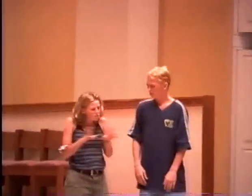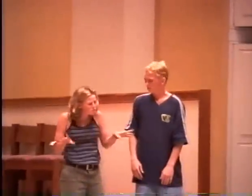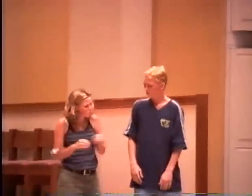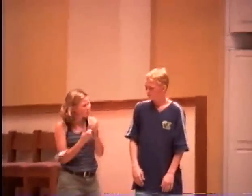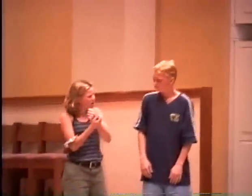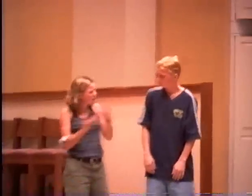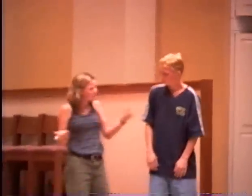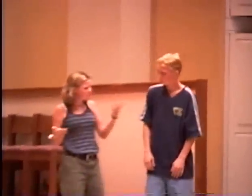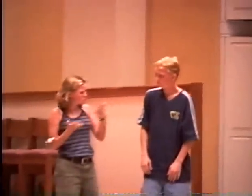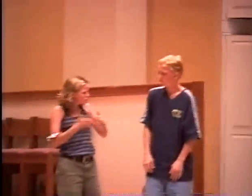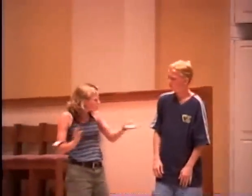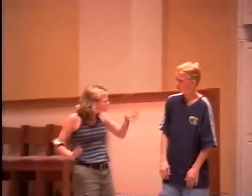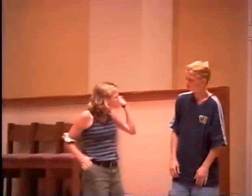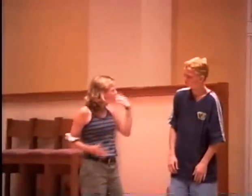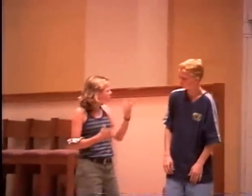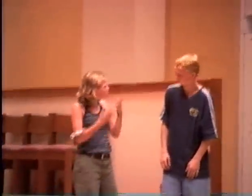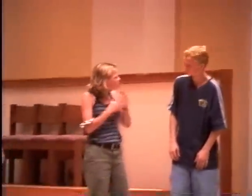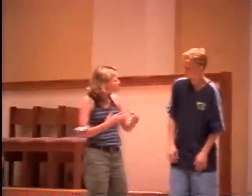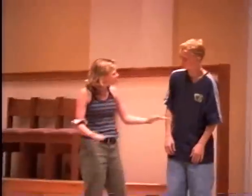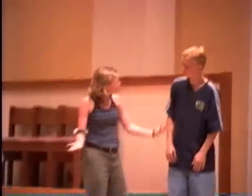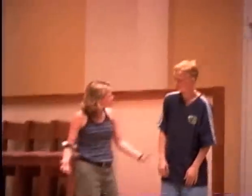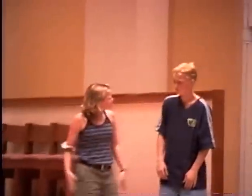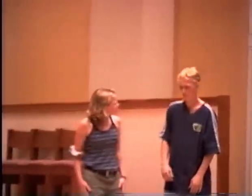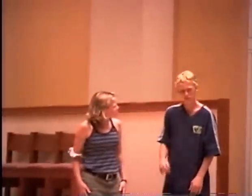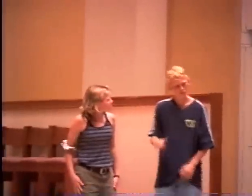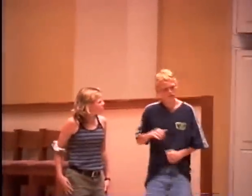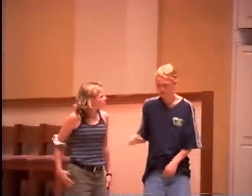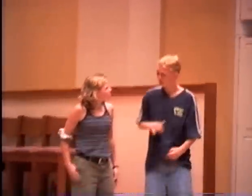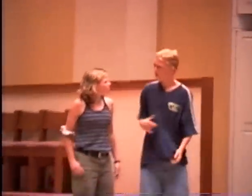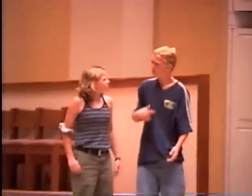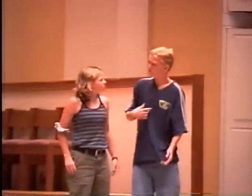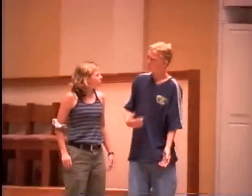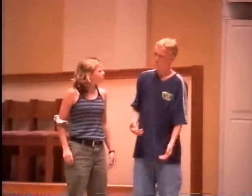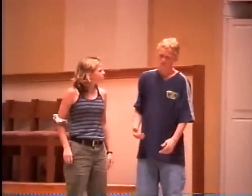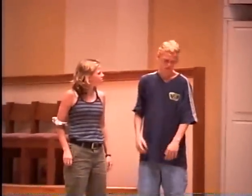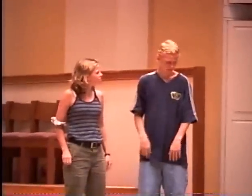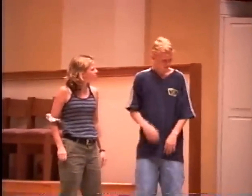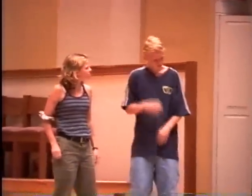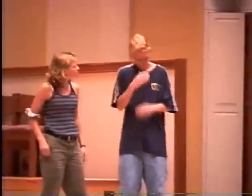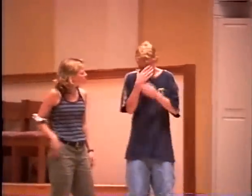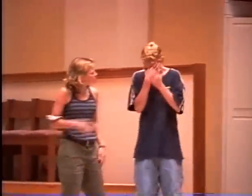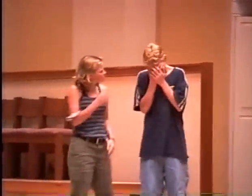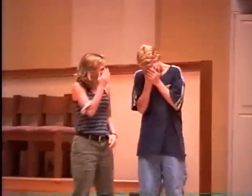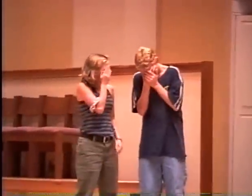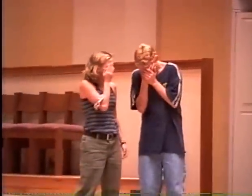Oh, I've lost everything. I've lost all my memories, my pictures. Oh, me too.